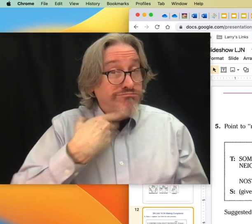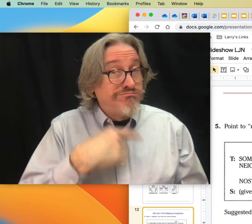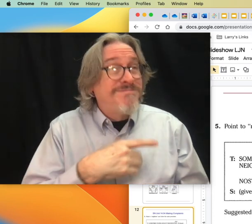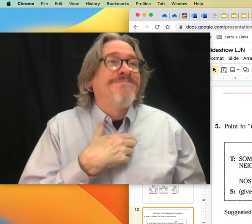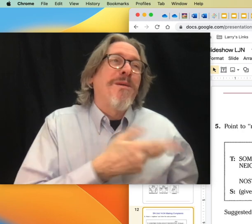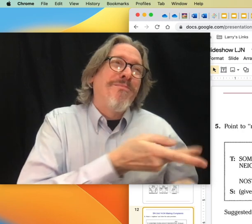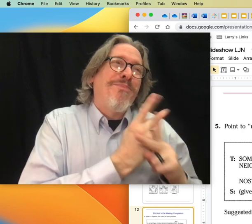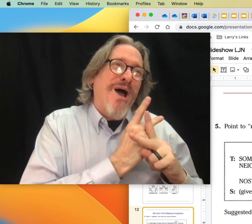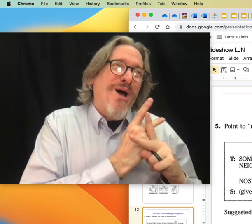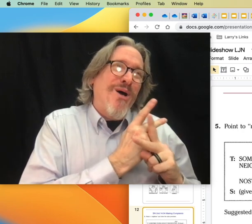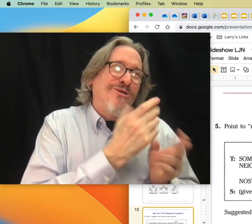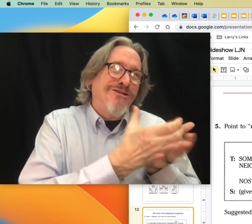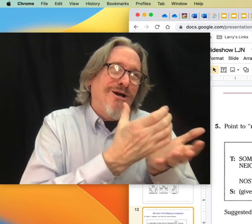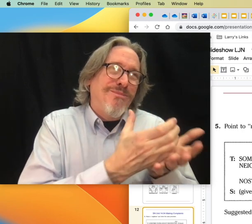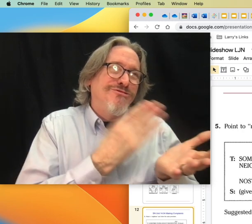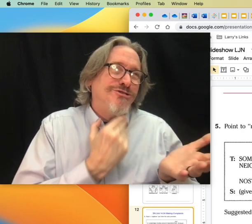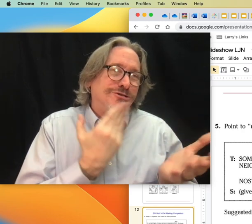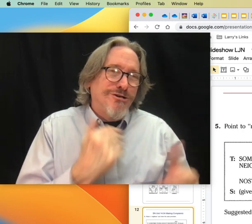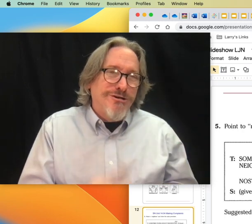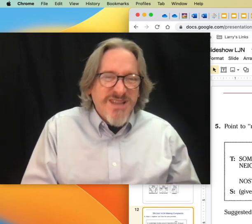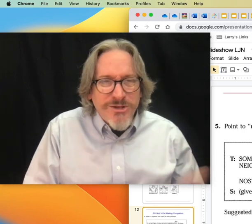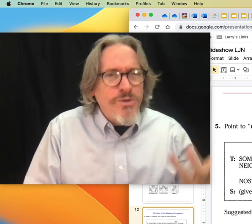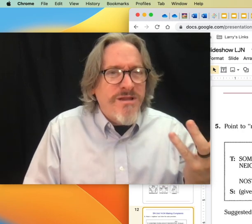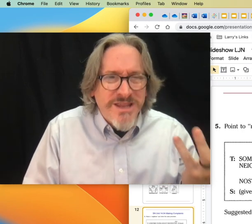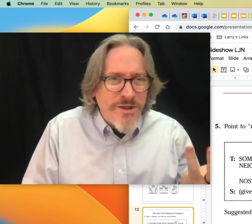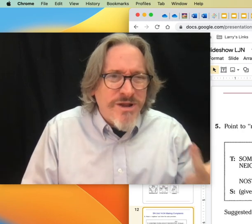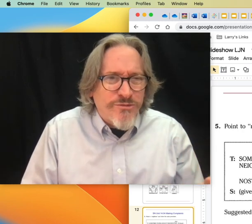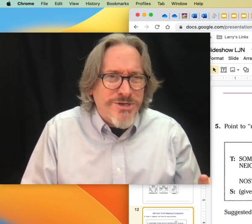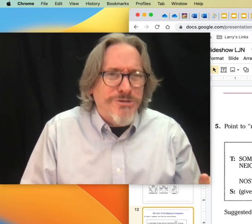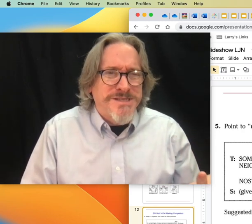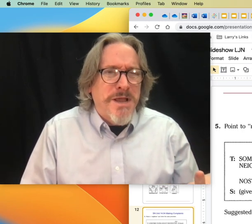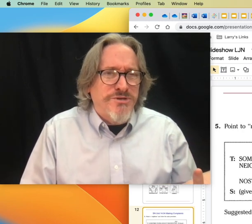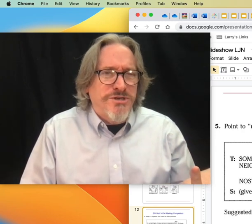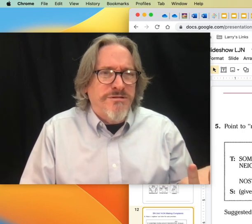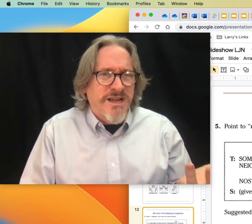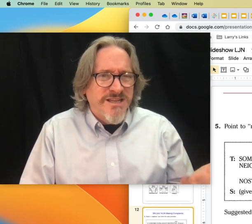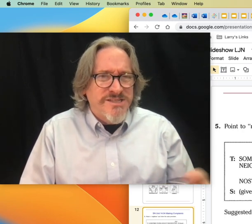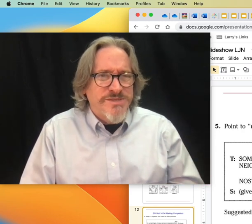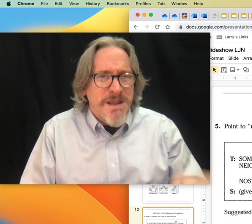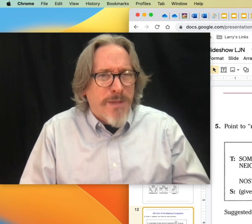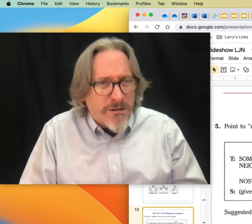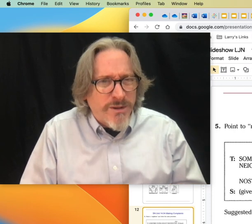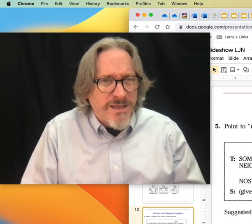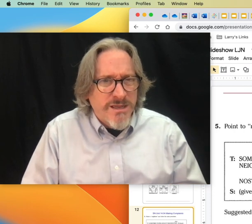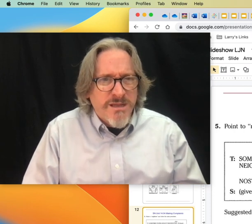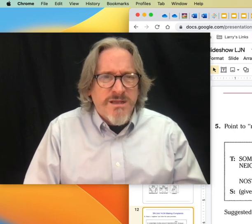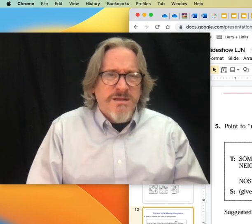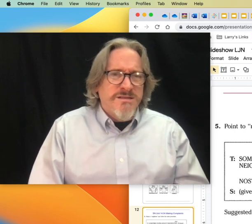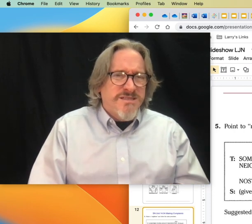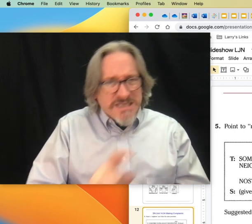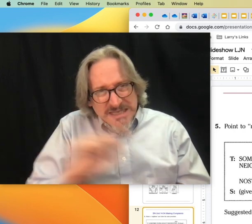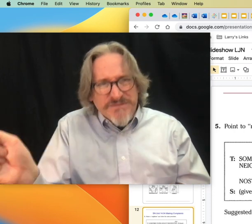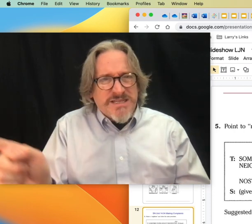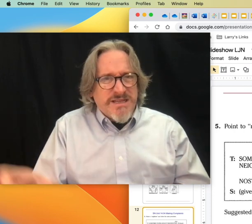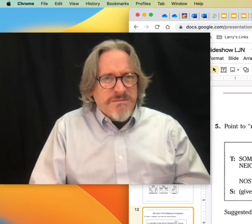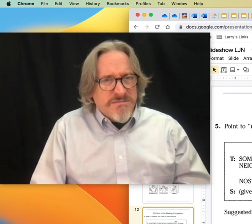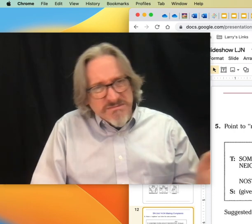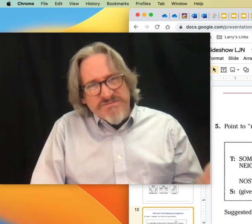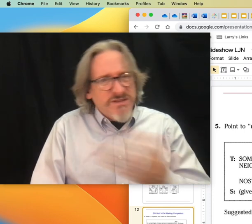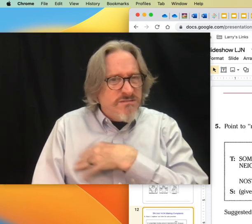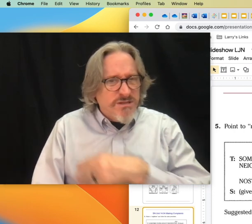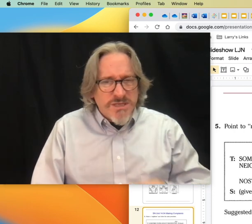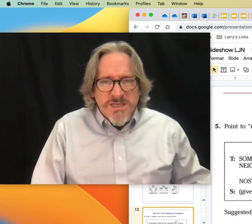Sugar. Oh, cup of sugar. Like, no one ever returns the cup of sugar, right? So it's not borrowing. Just give it to